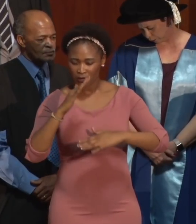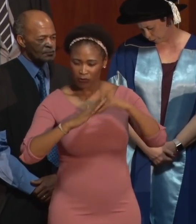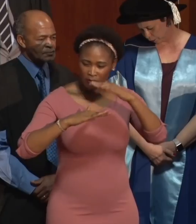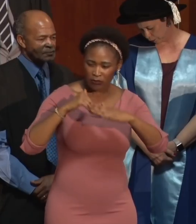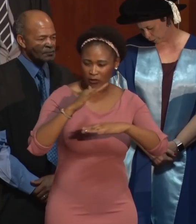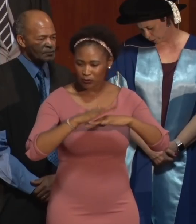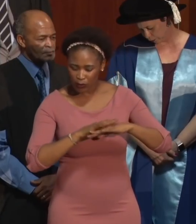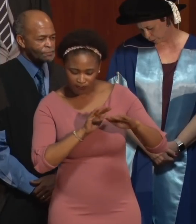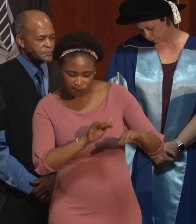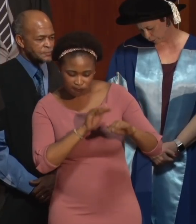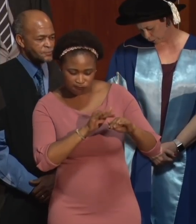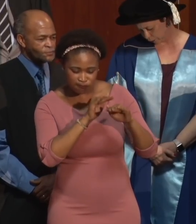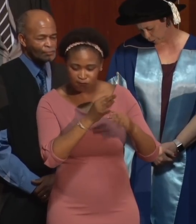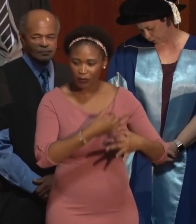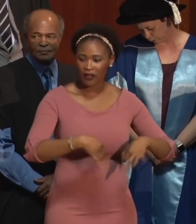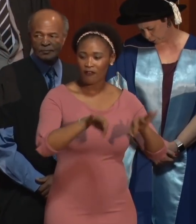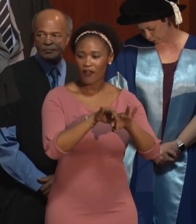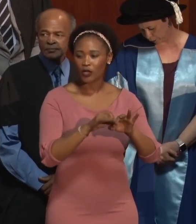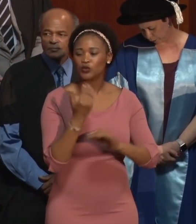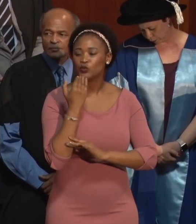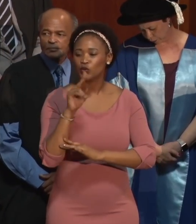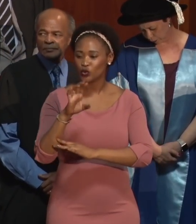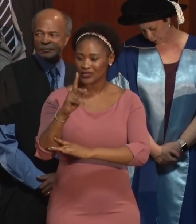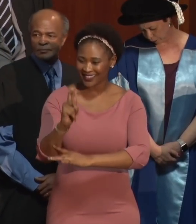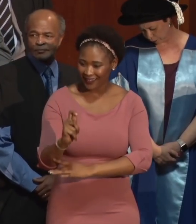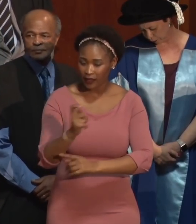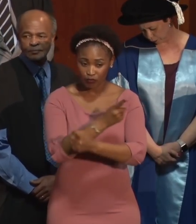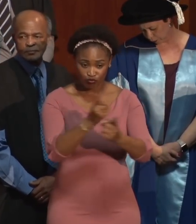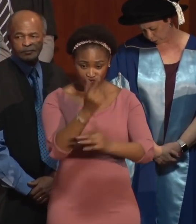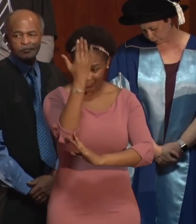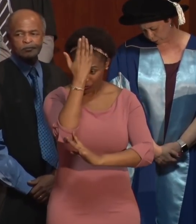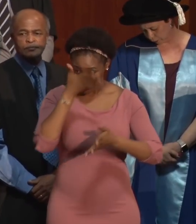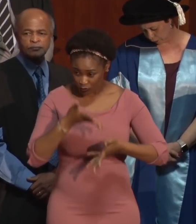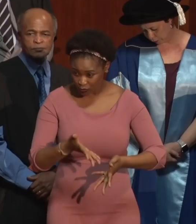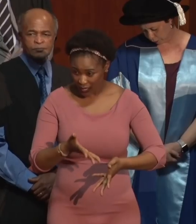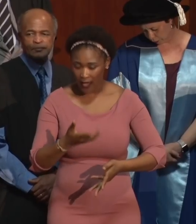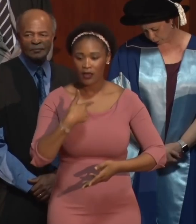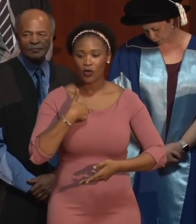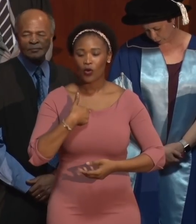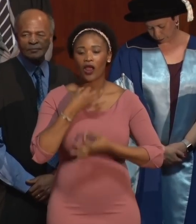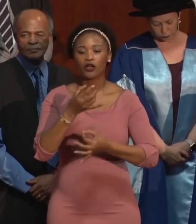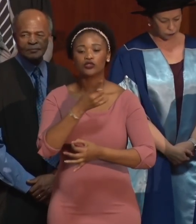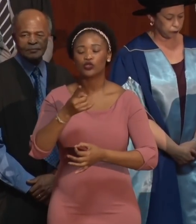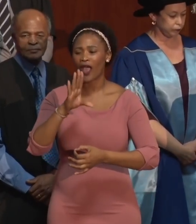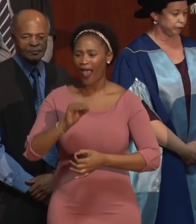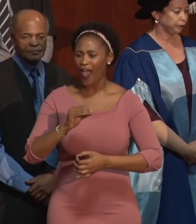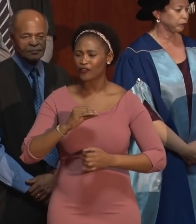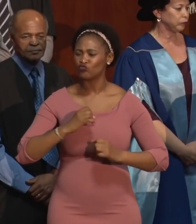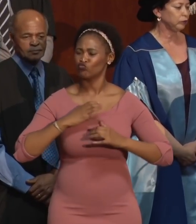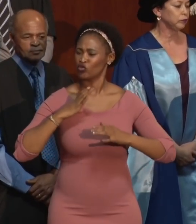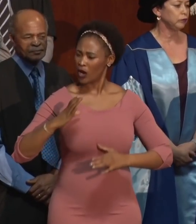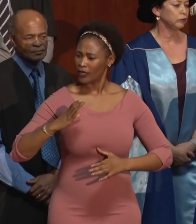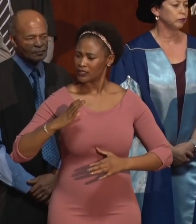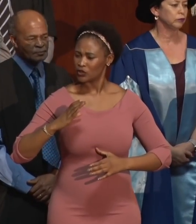fabric and nourished the values of UCT. To those of you who will graduate today, we wish you courage, wisdom, and